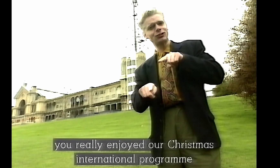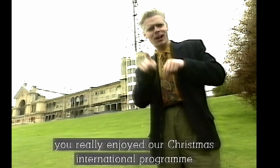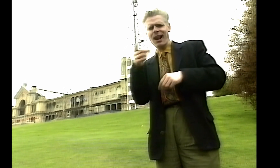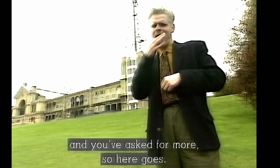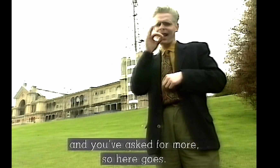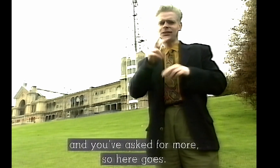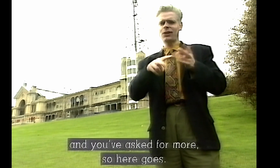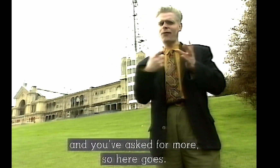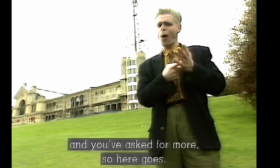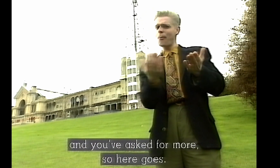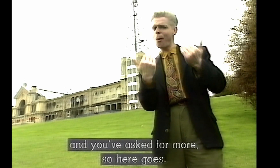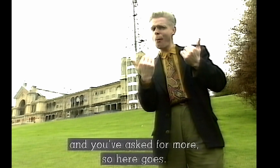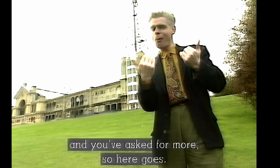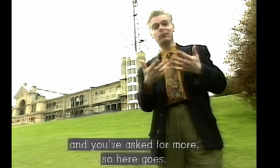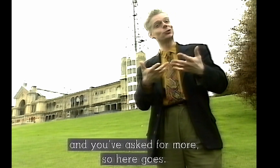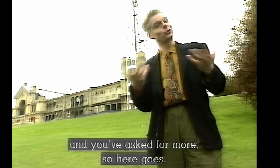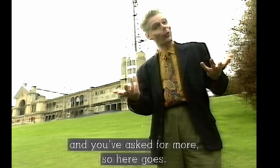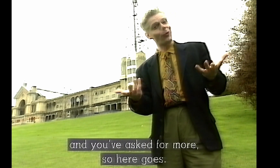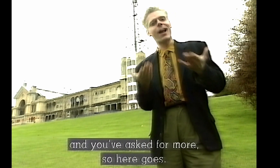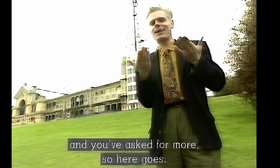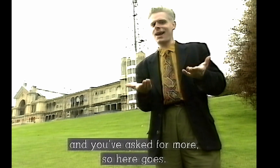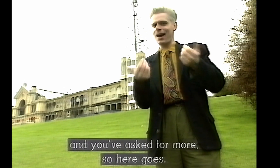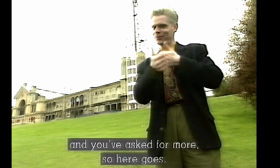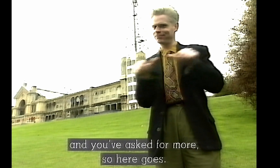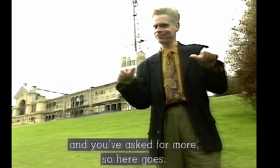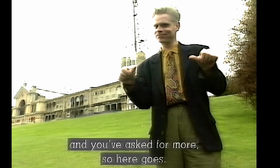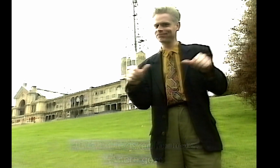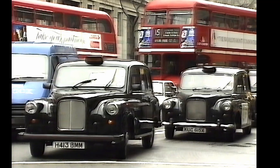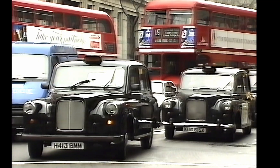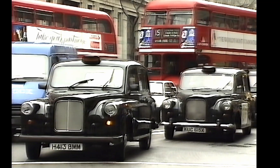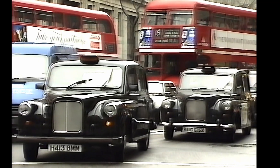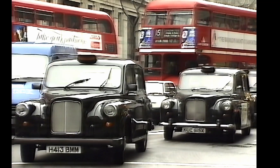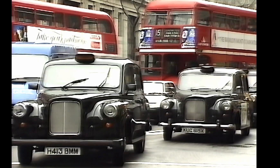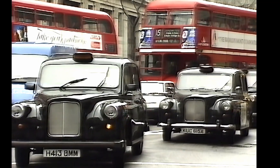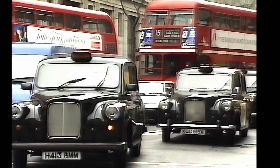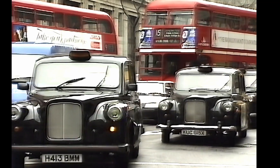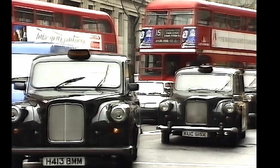From all the letters we've received, you really enjoyed our Christmas International programme, and you've asked for more.